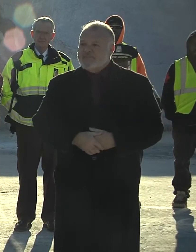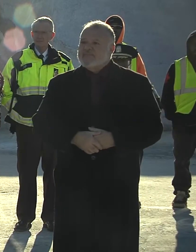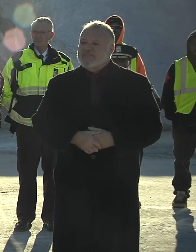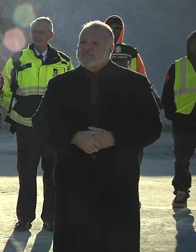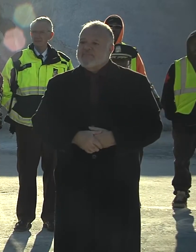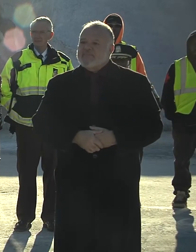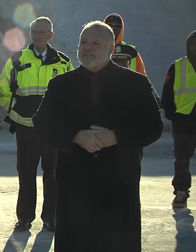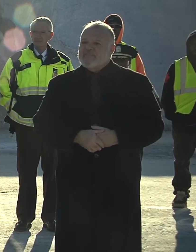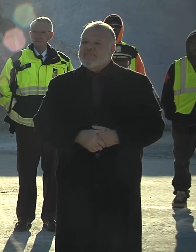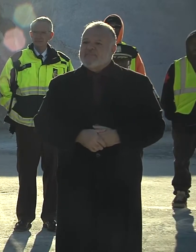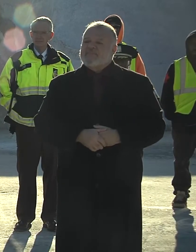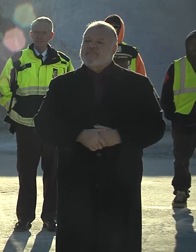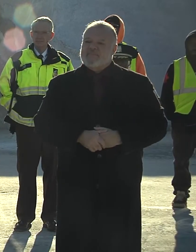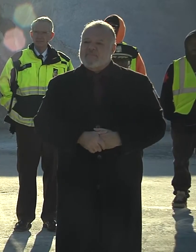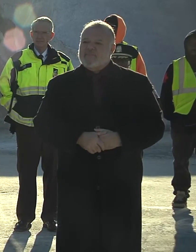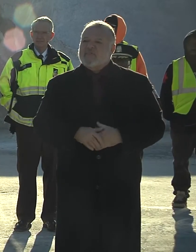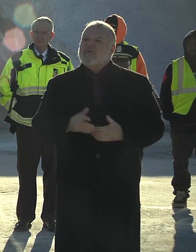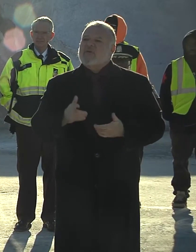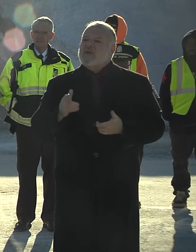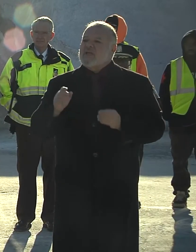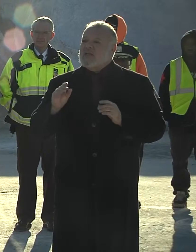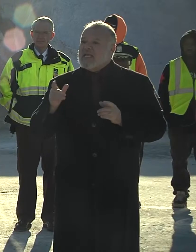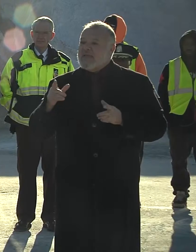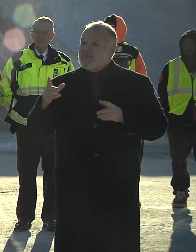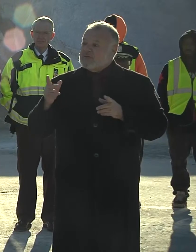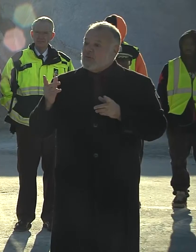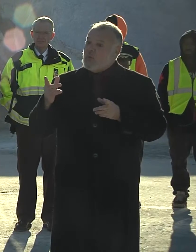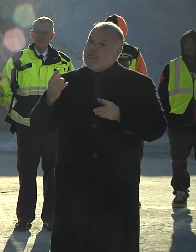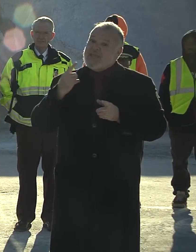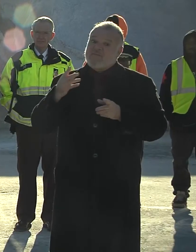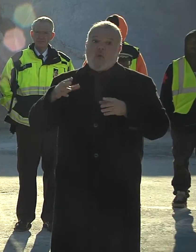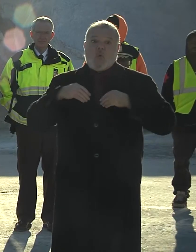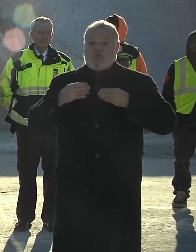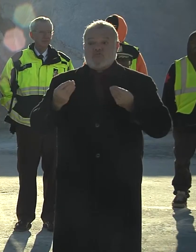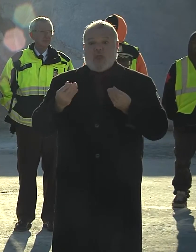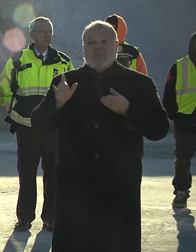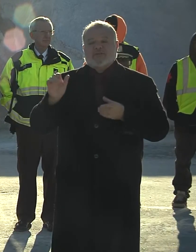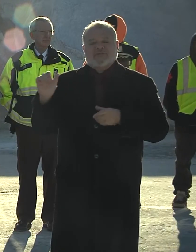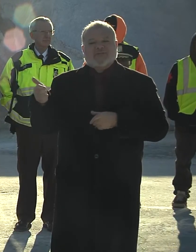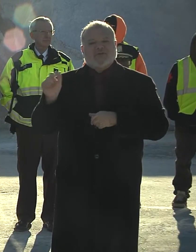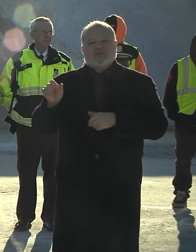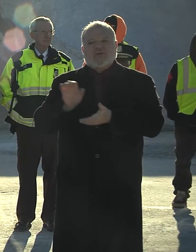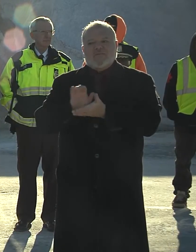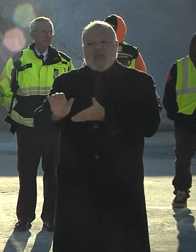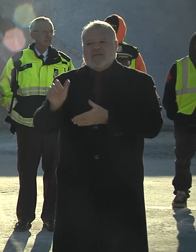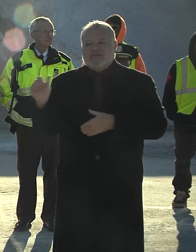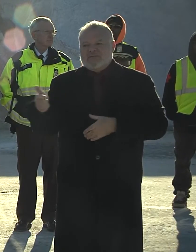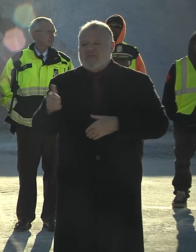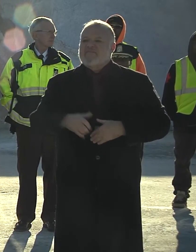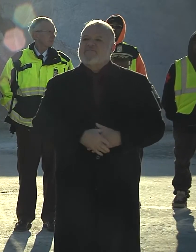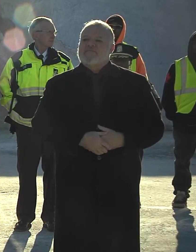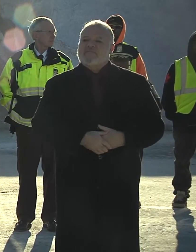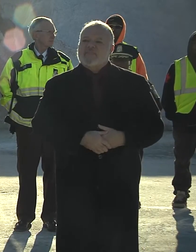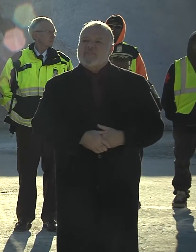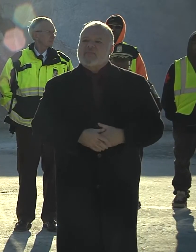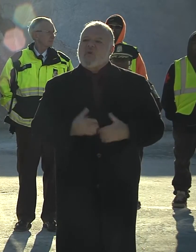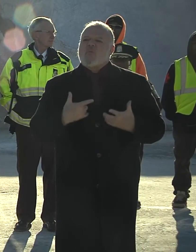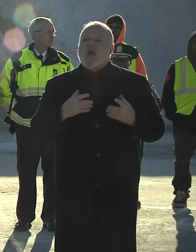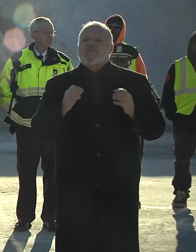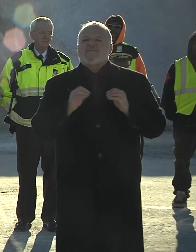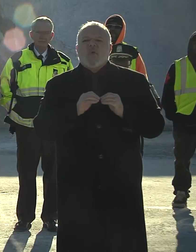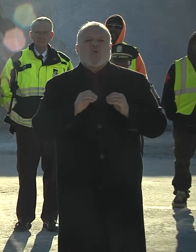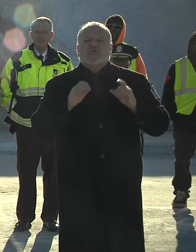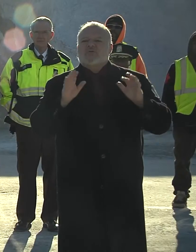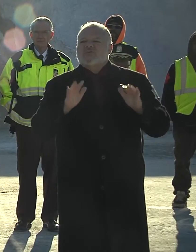and responsibility as a property owner. Snow plowing and salting requests may take some time because our Public Works